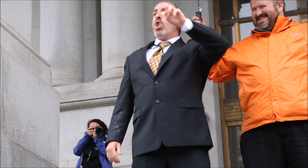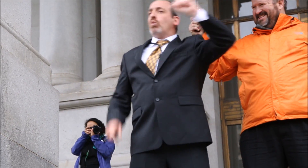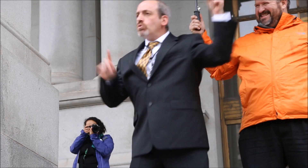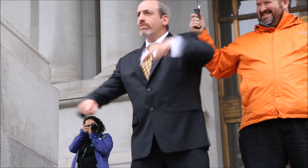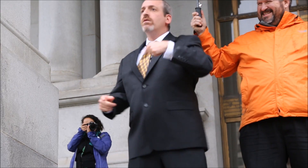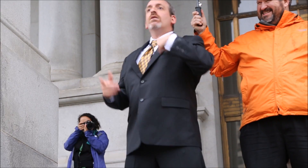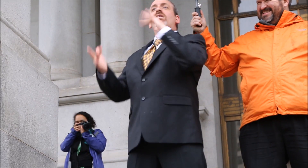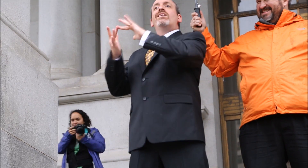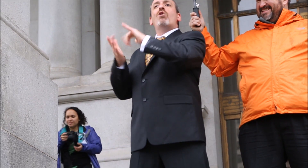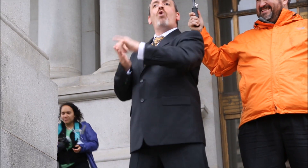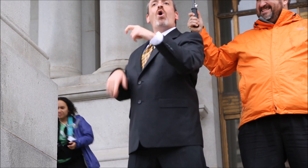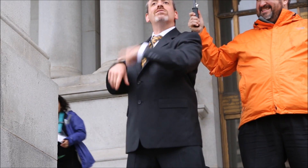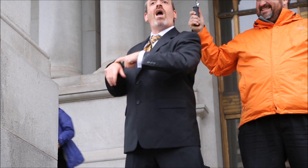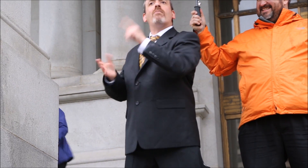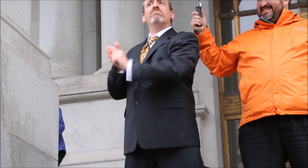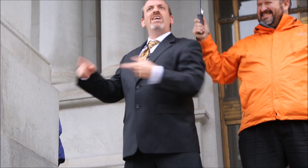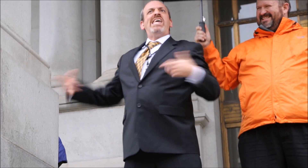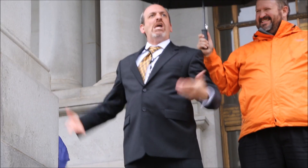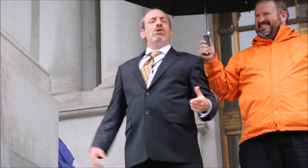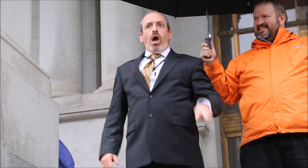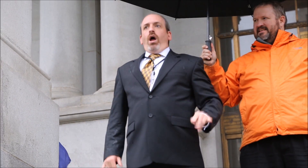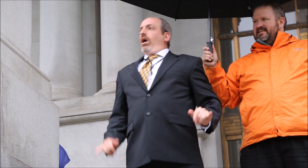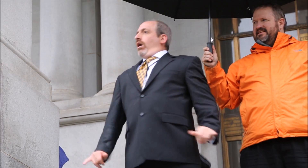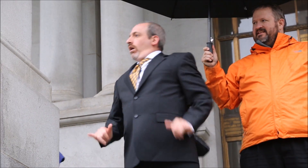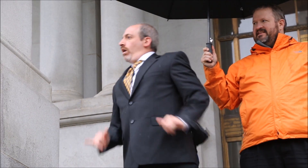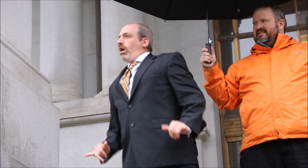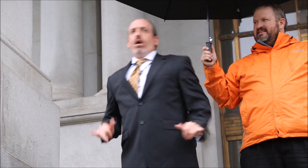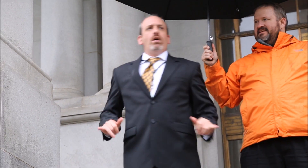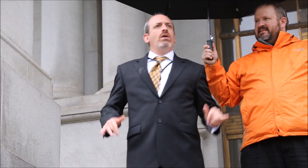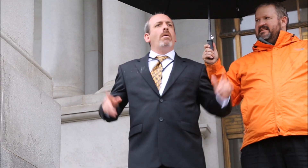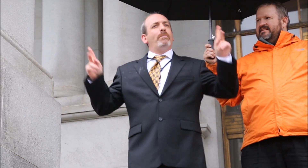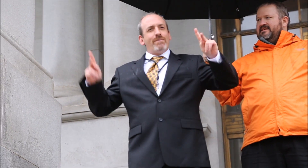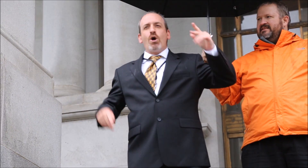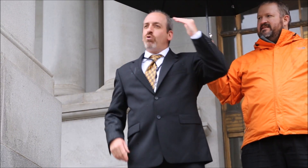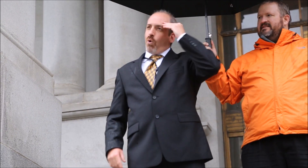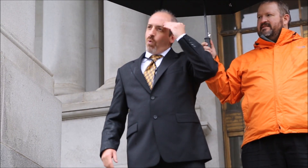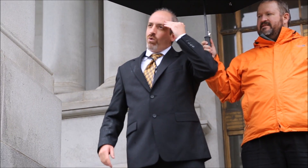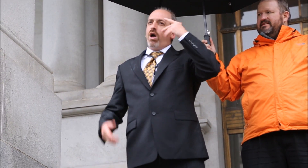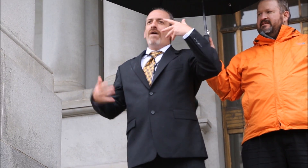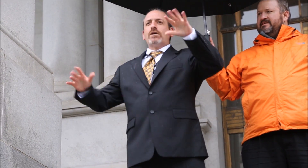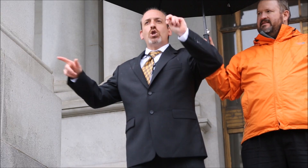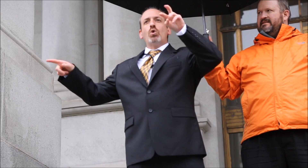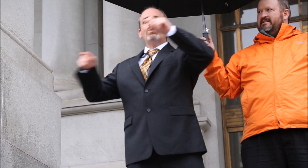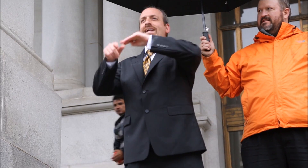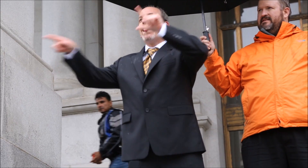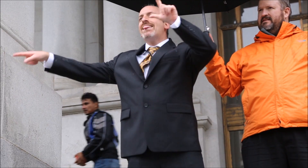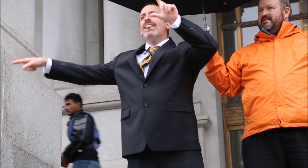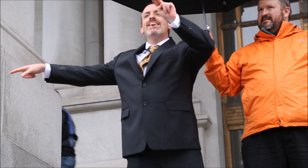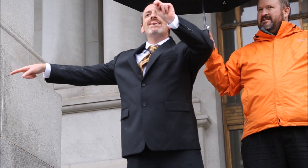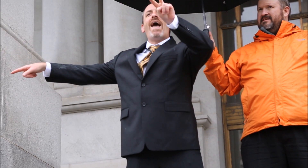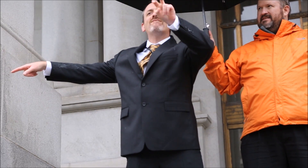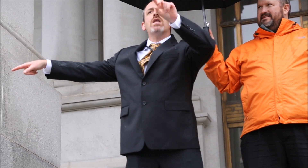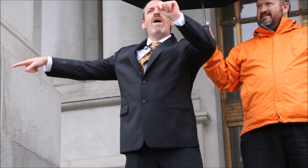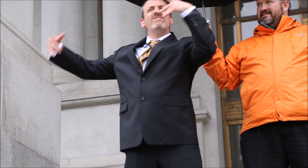Again, where's even going to a restaurant and we don't have this, we can't. It's again, we don't have caption on the